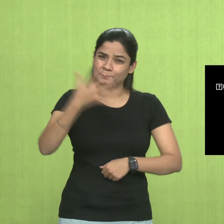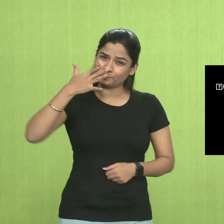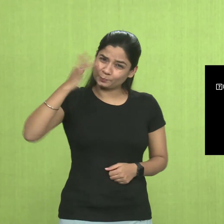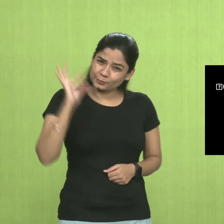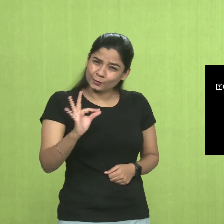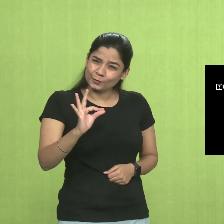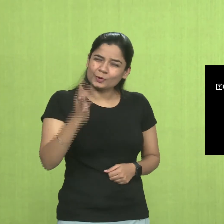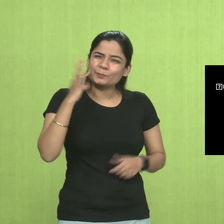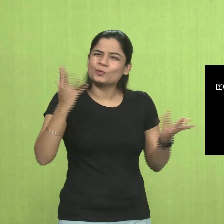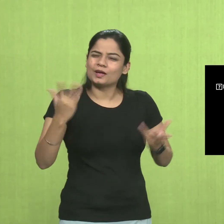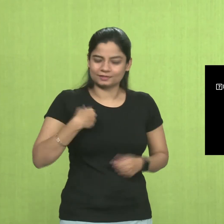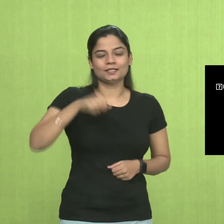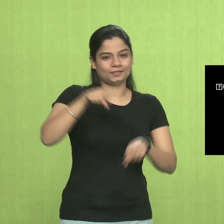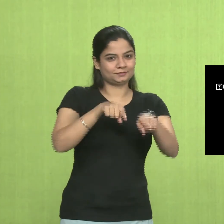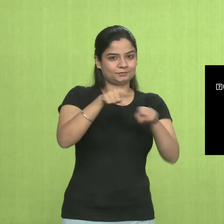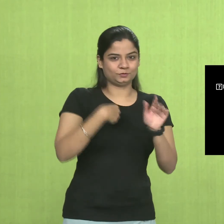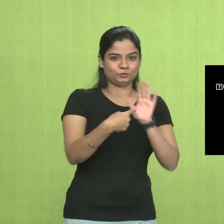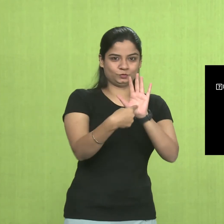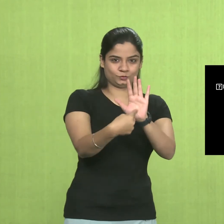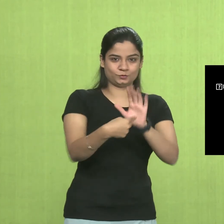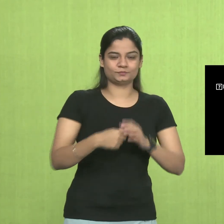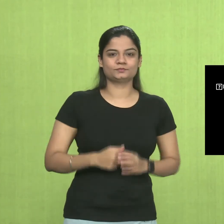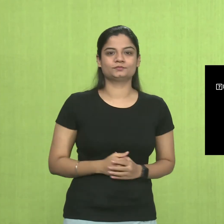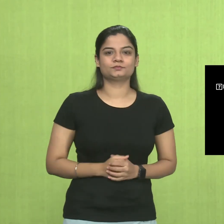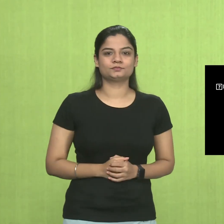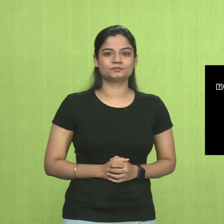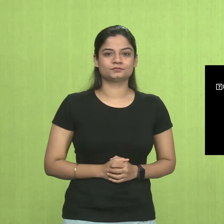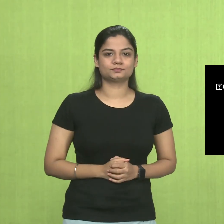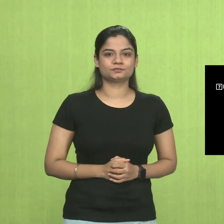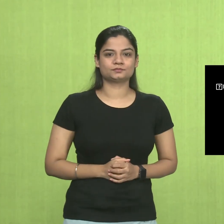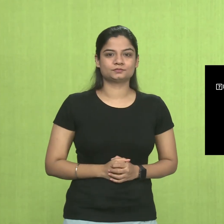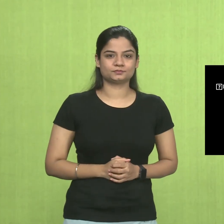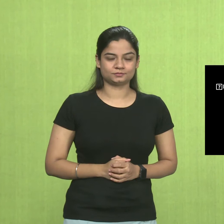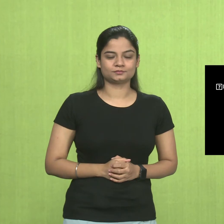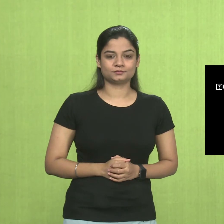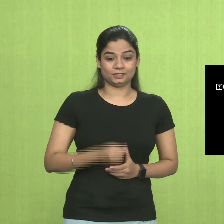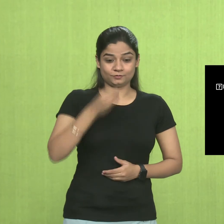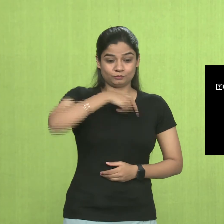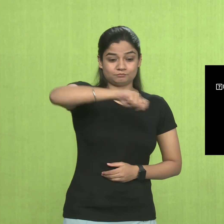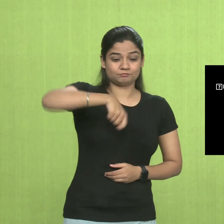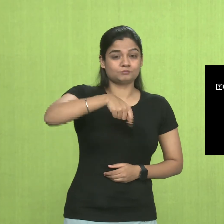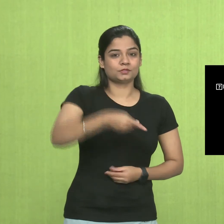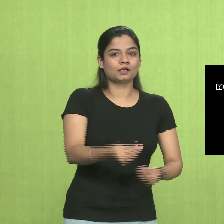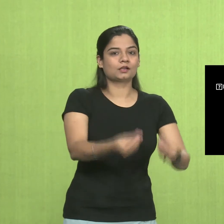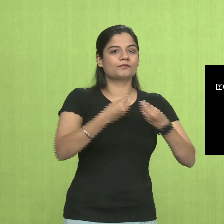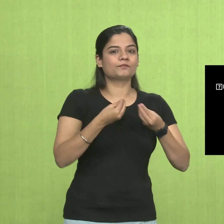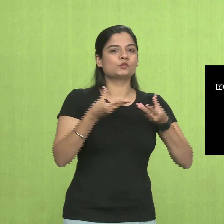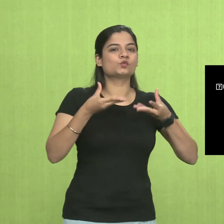need to cook food? Let me show you some examples. it making cooked